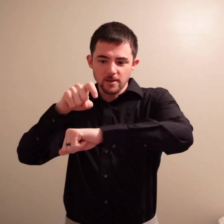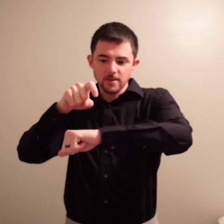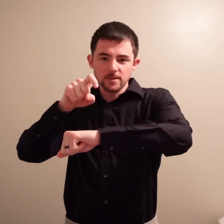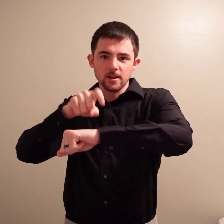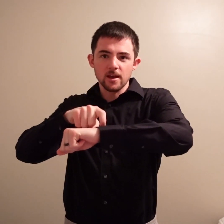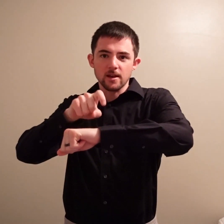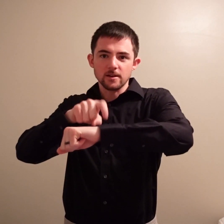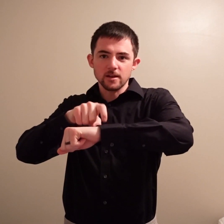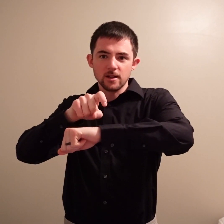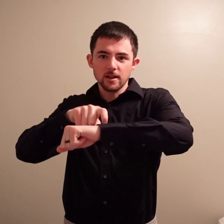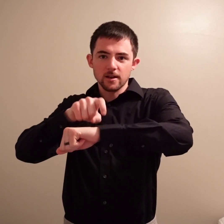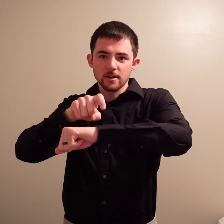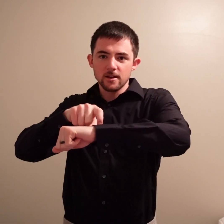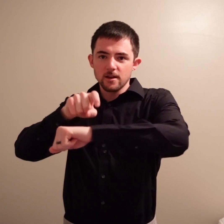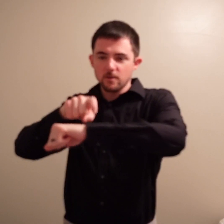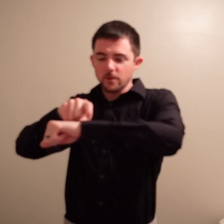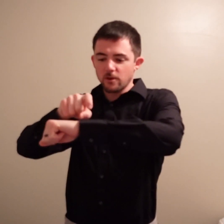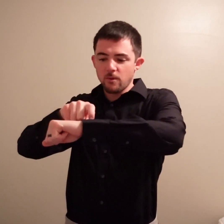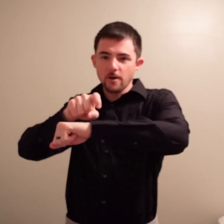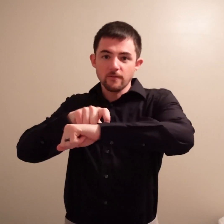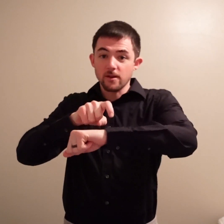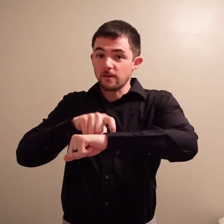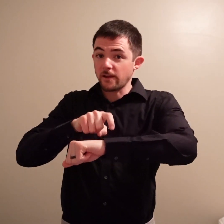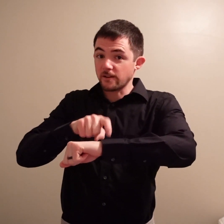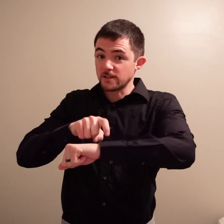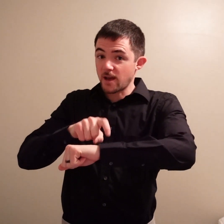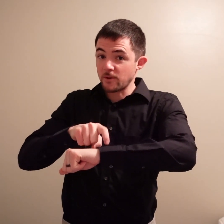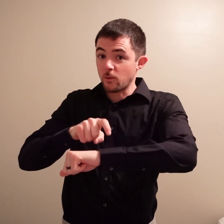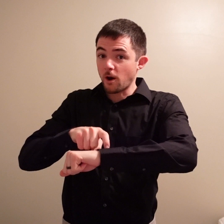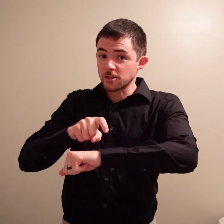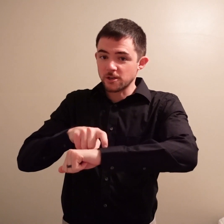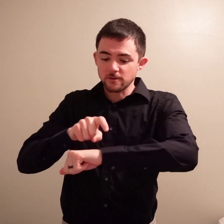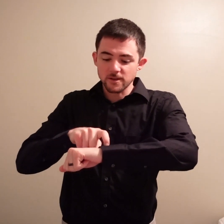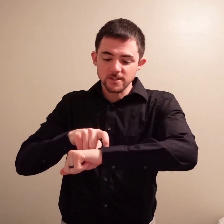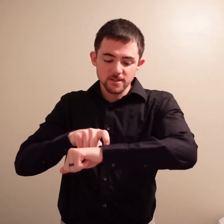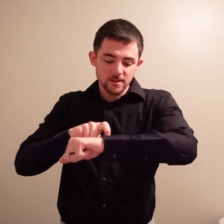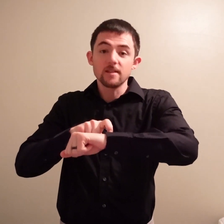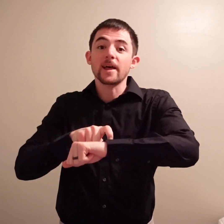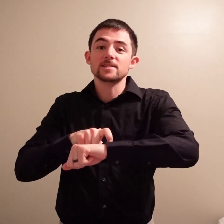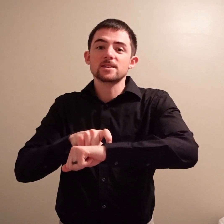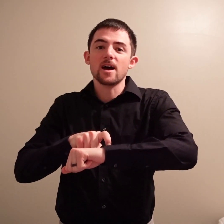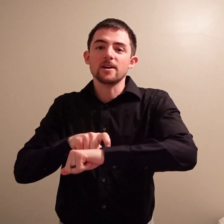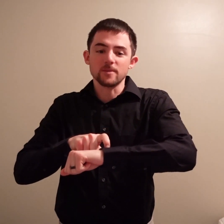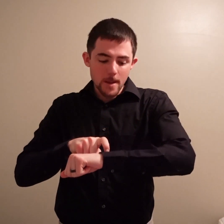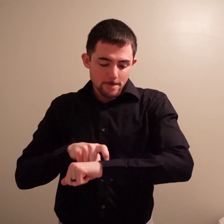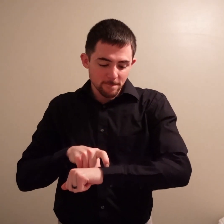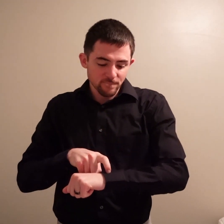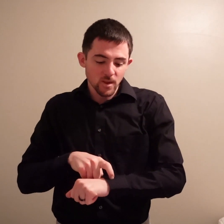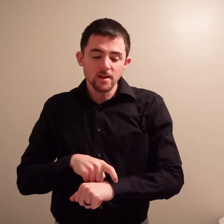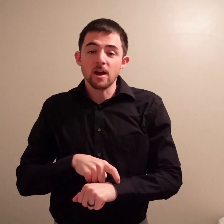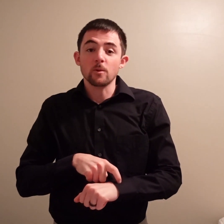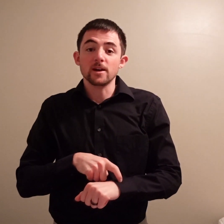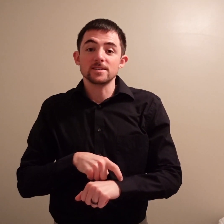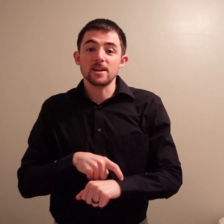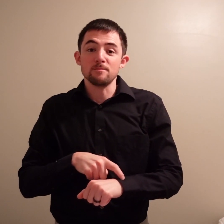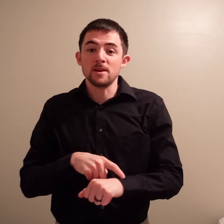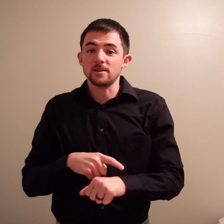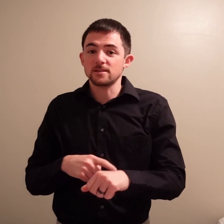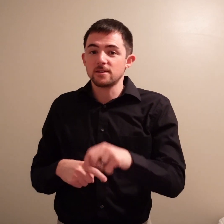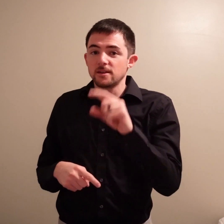this and click with your pointer finger like you're tapping a watch on your wrist. That's time. Now we're going to sign minute.